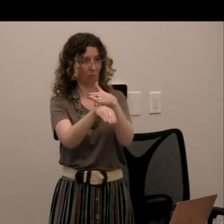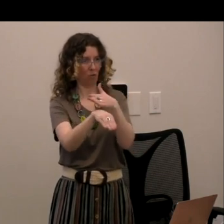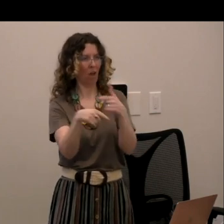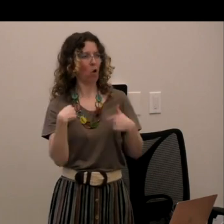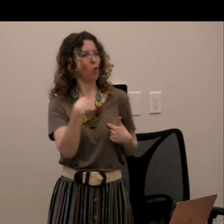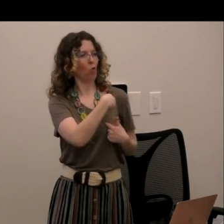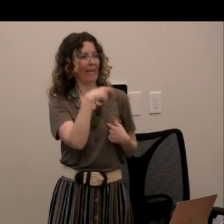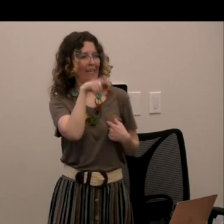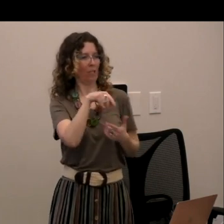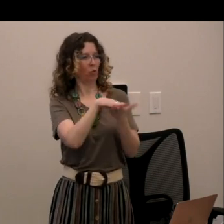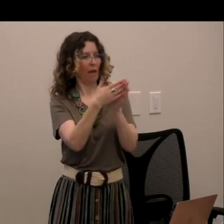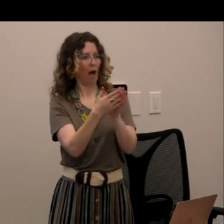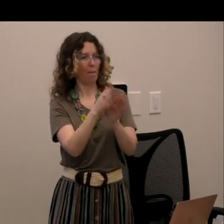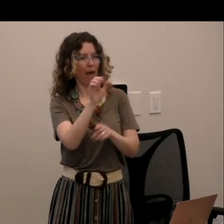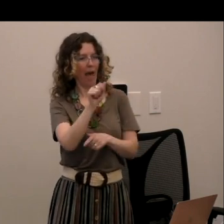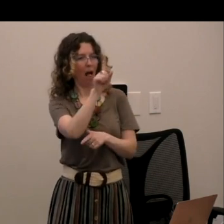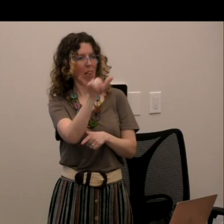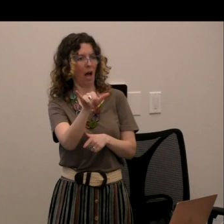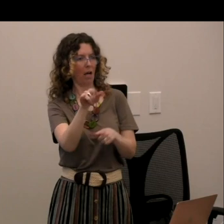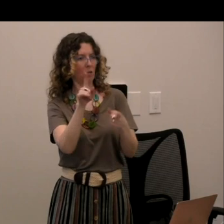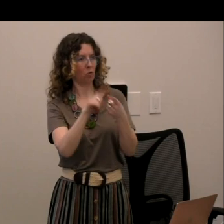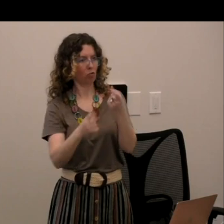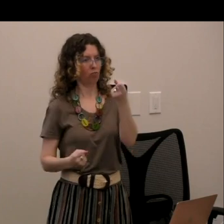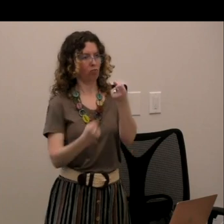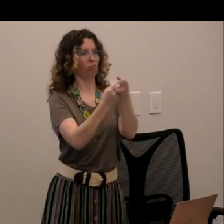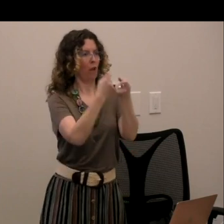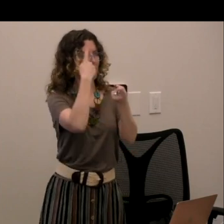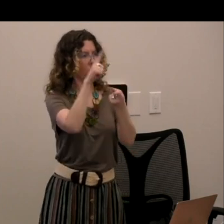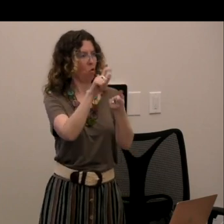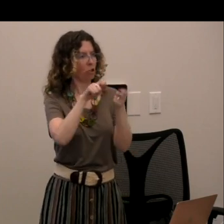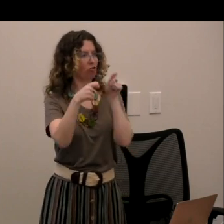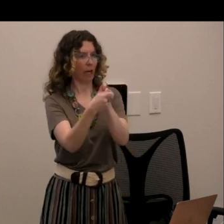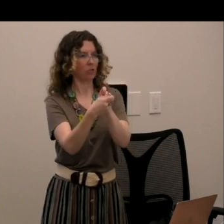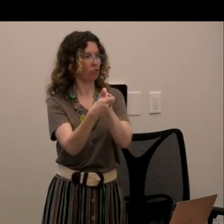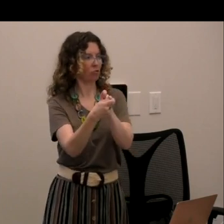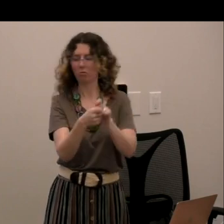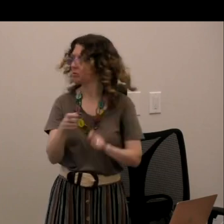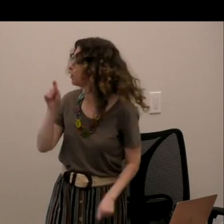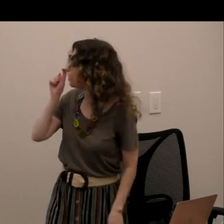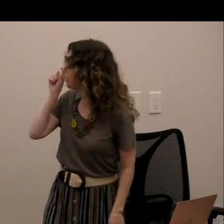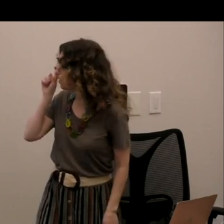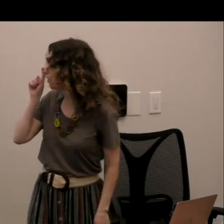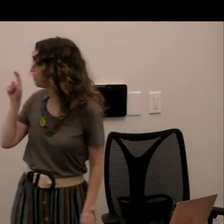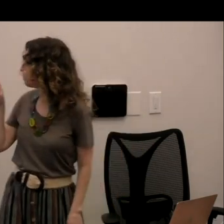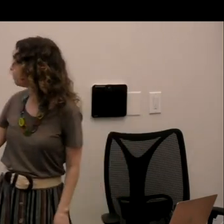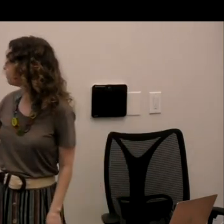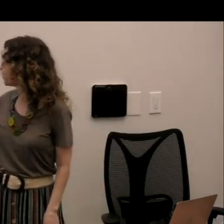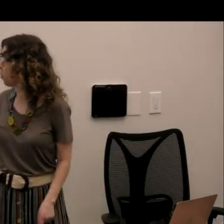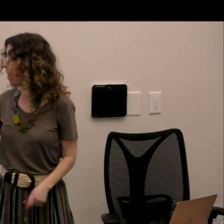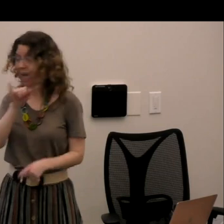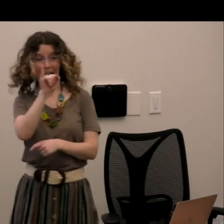campus a more accessible place for our deaf colleagues and classmates. We need to become an ally in order to support this sort of change.